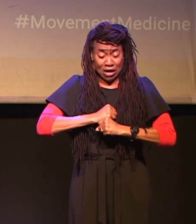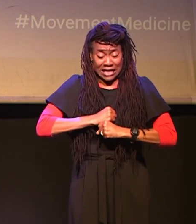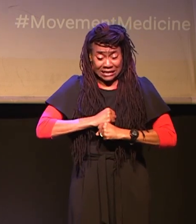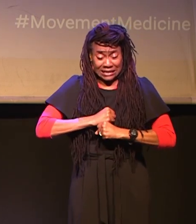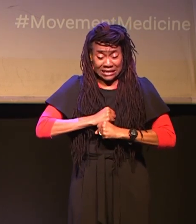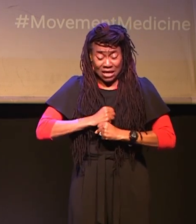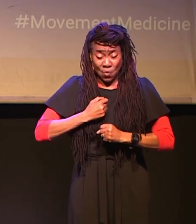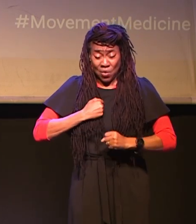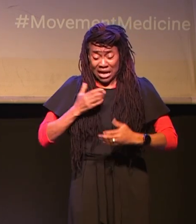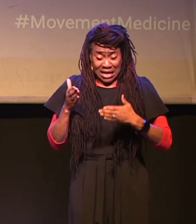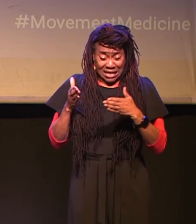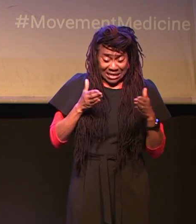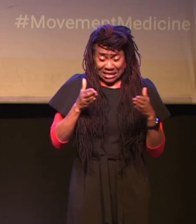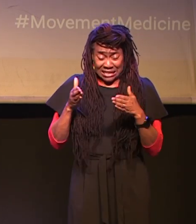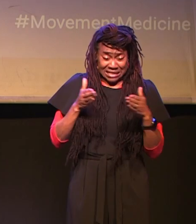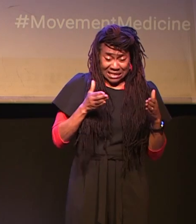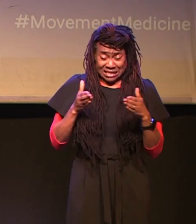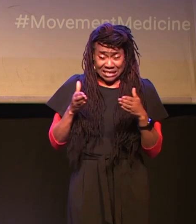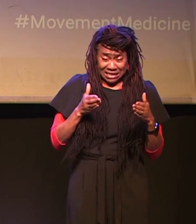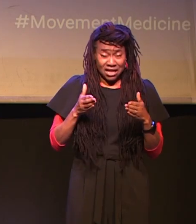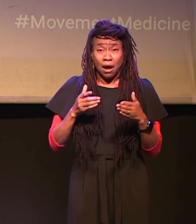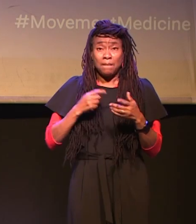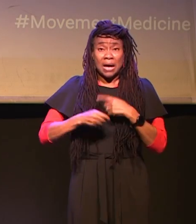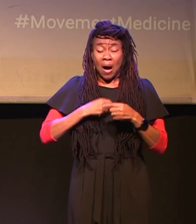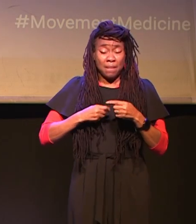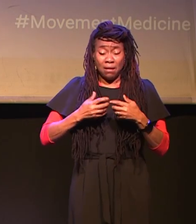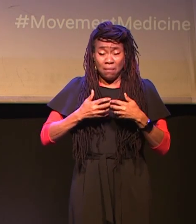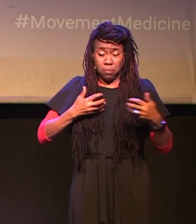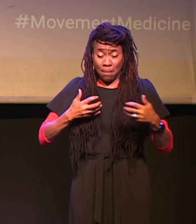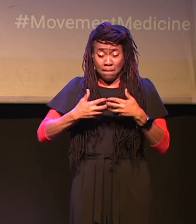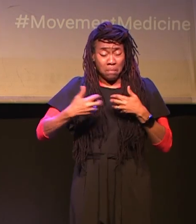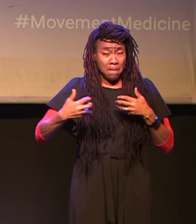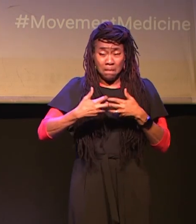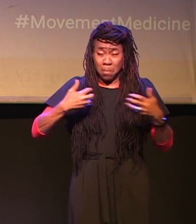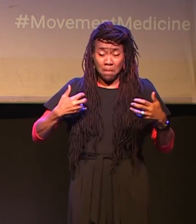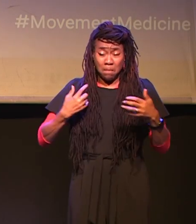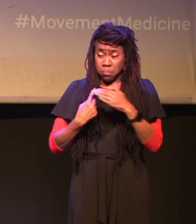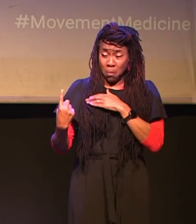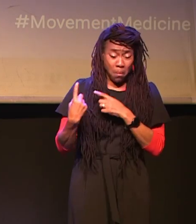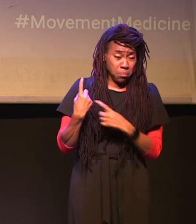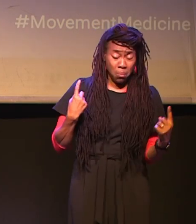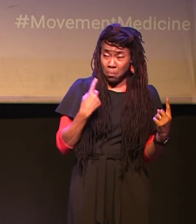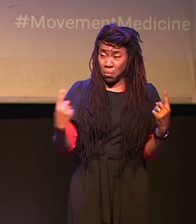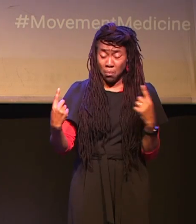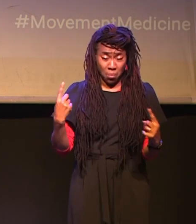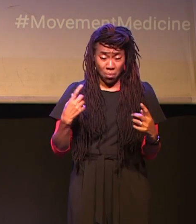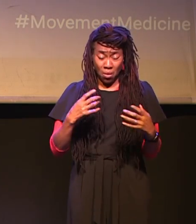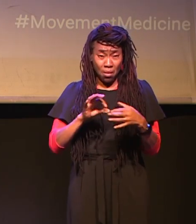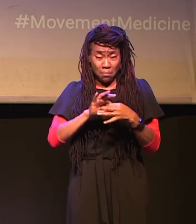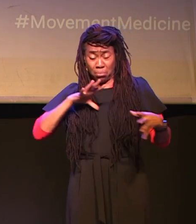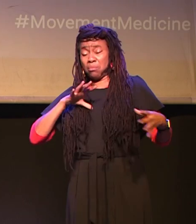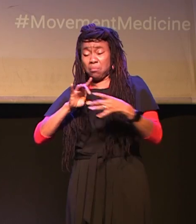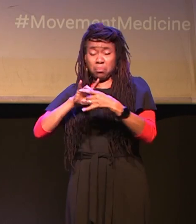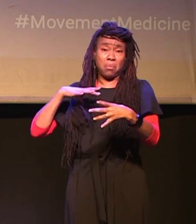us uncertain, precarious, and divided, polarized, fragmented, atomized. And so I'm really committed